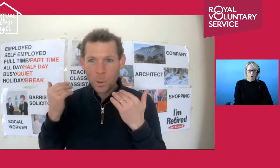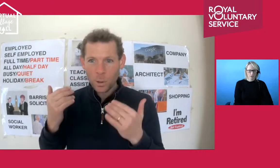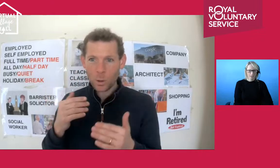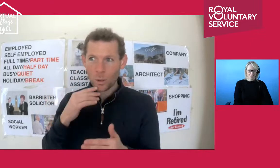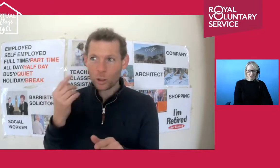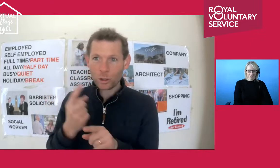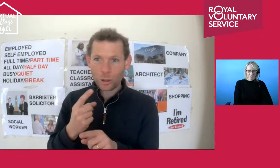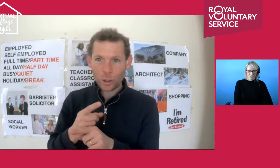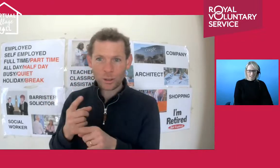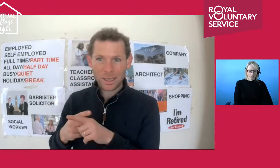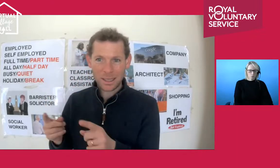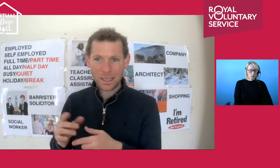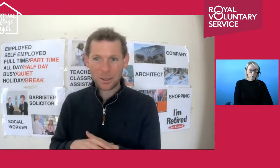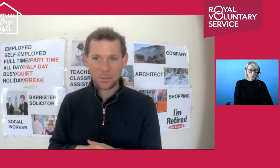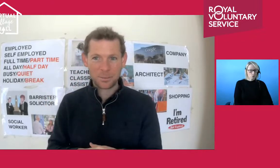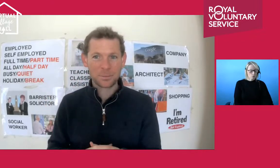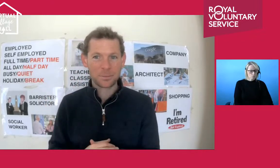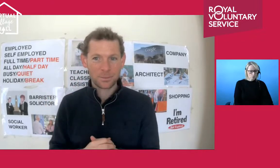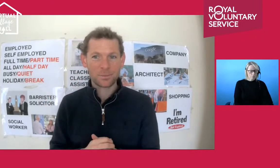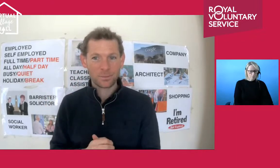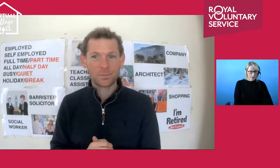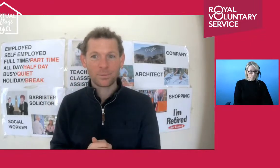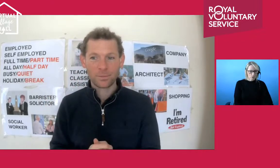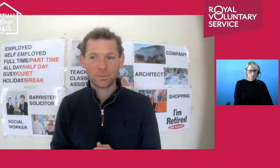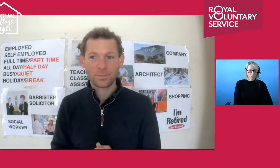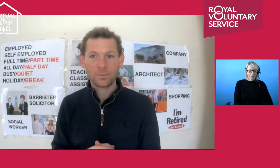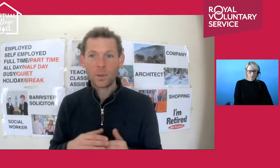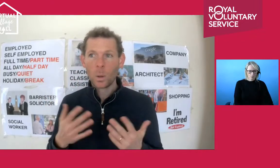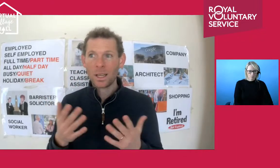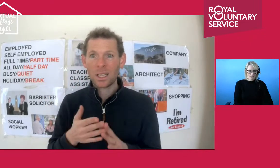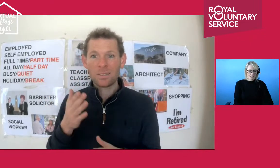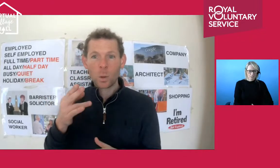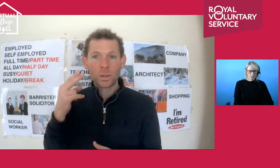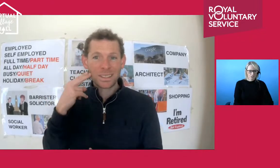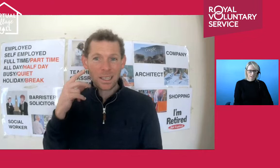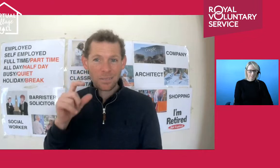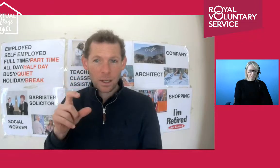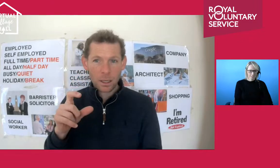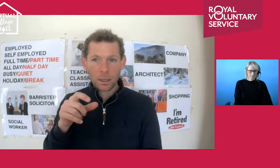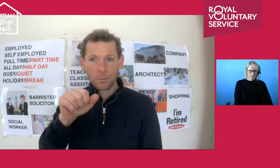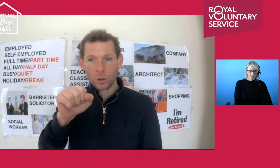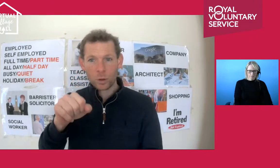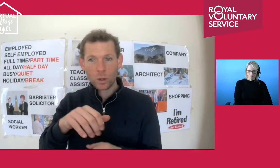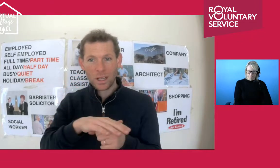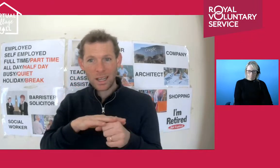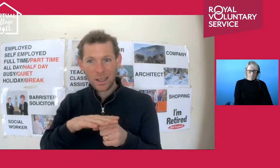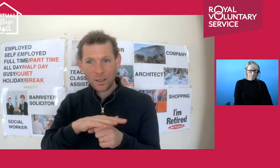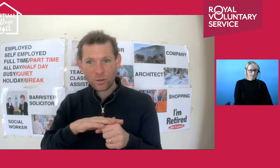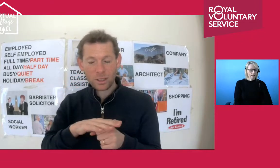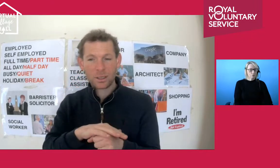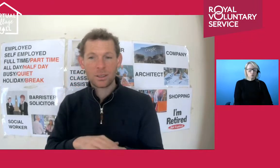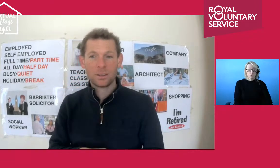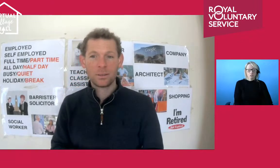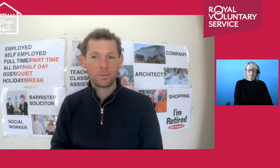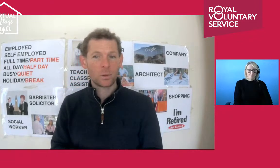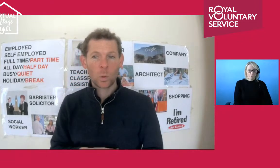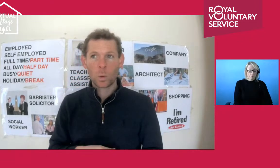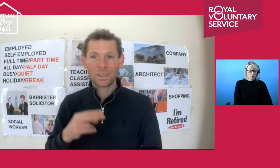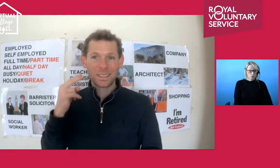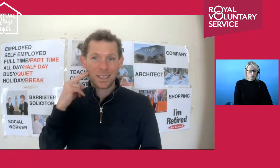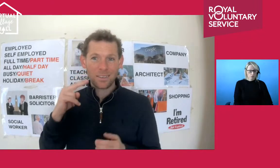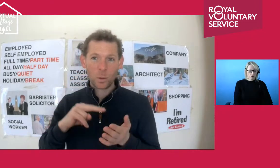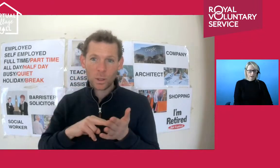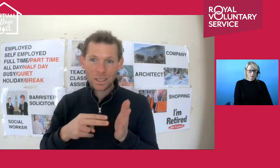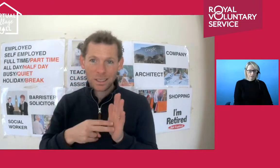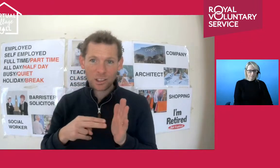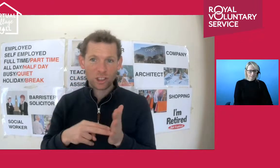to talk, and you will learn so much more from them when you begin the conversation and chat. If you go to a deaf club,